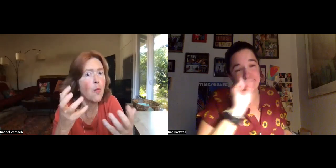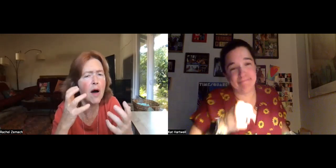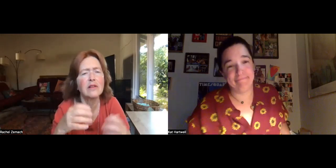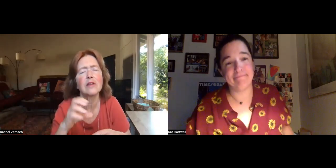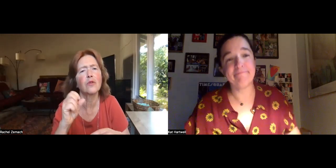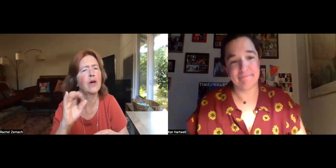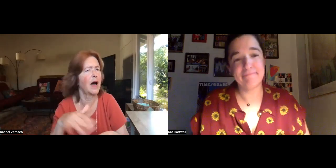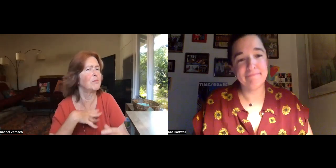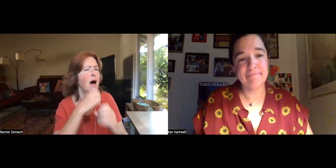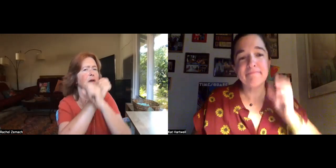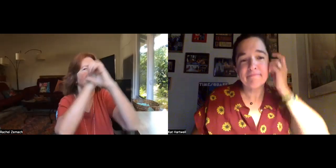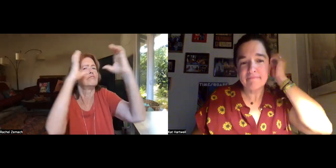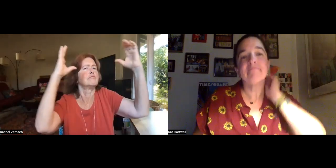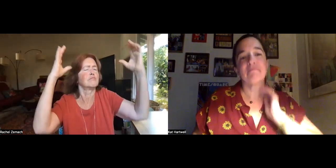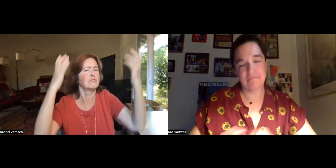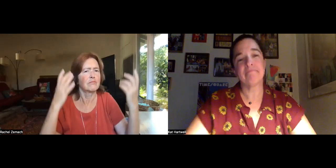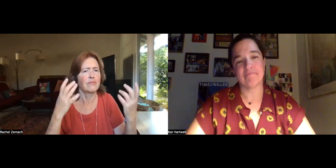want to,